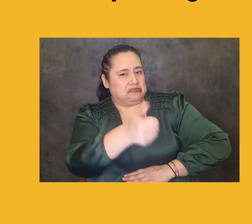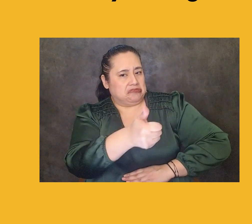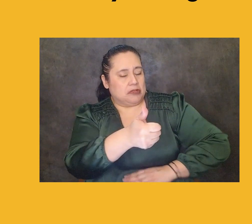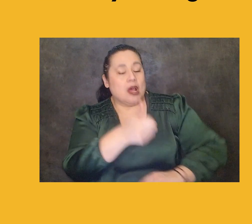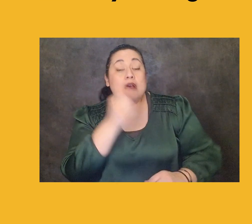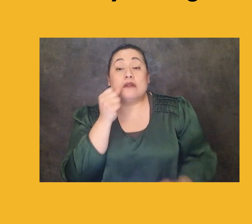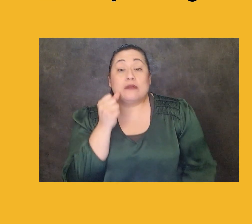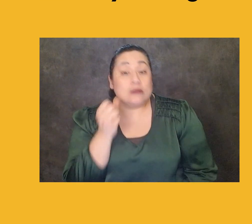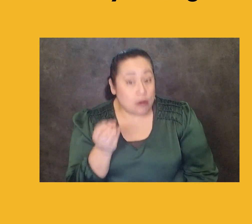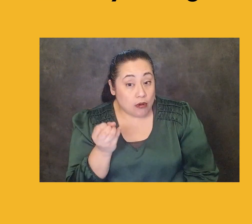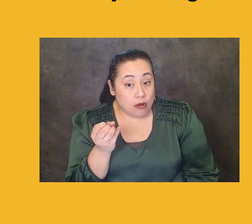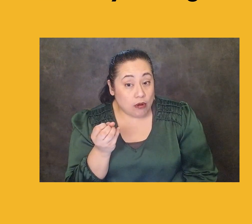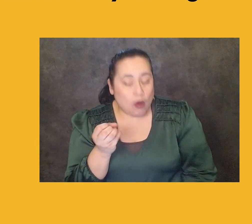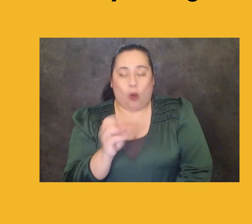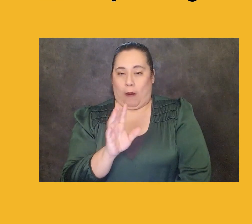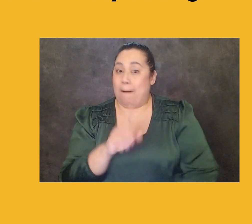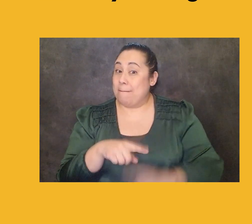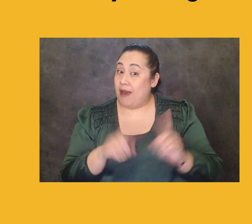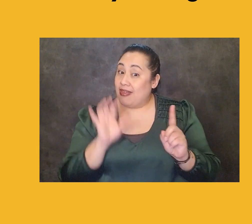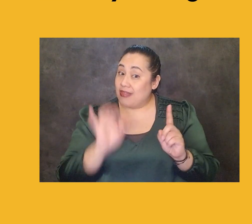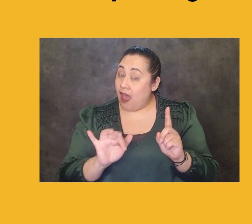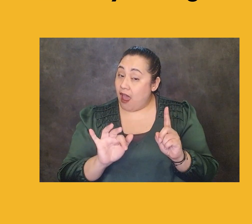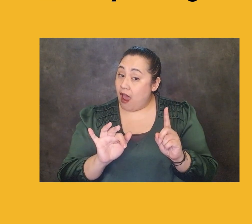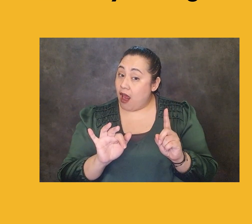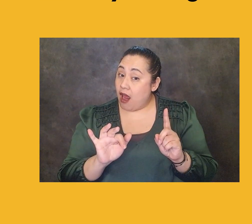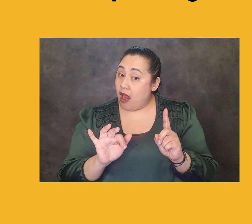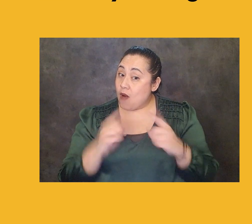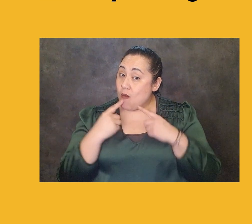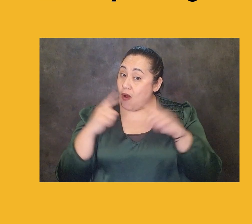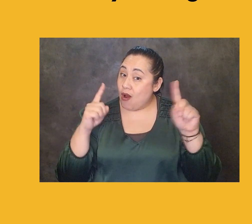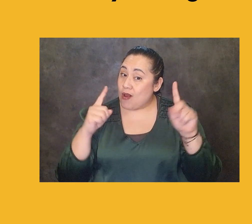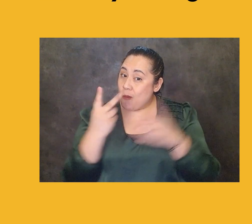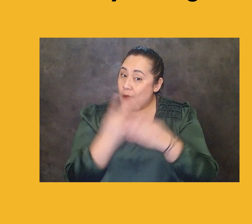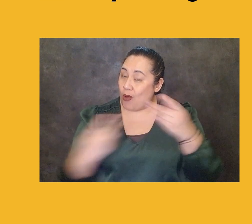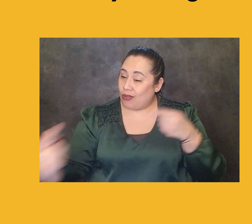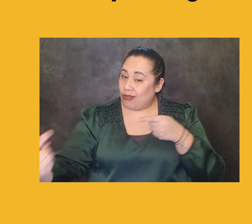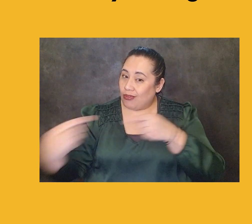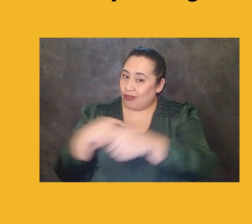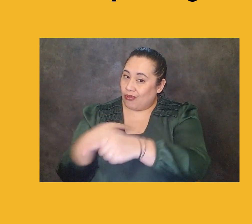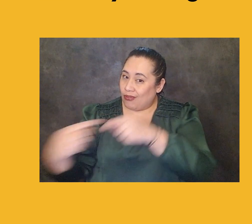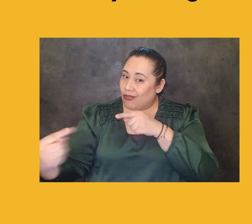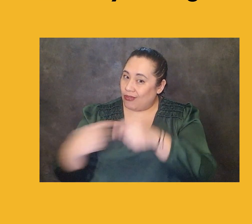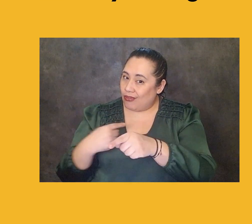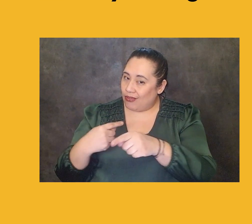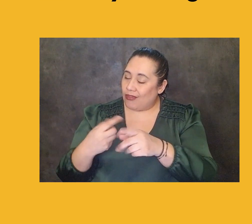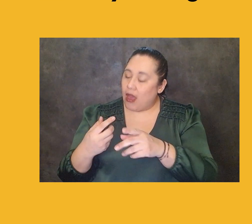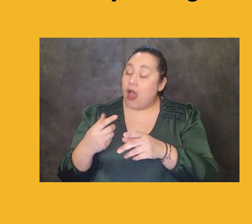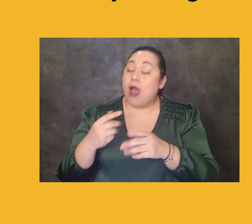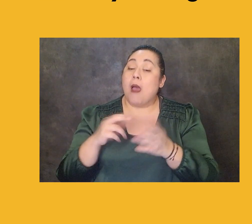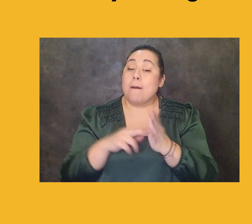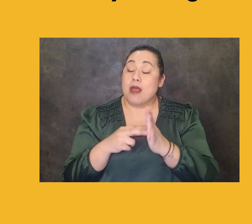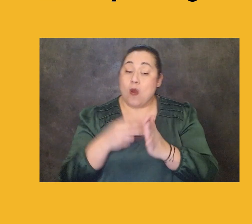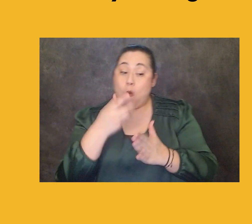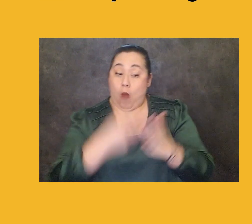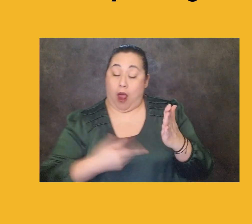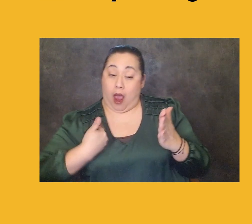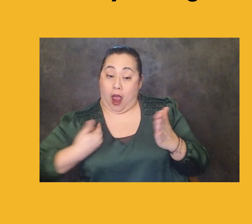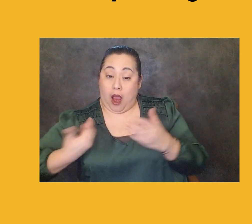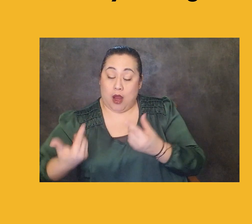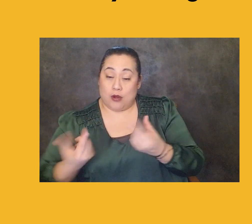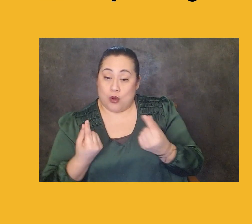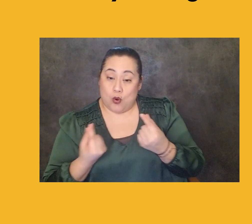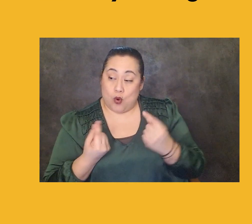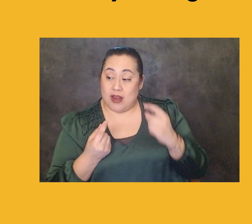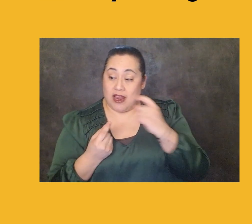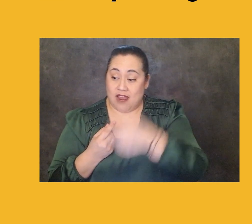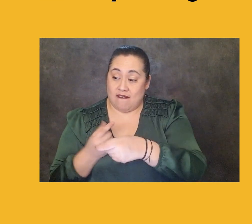place. But it works both ways. It means what I do